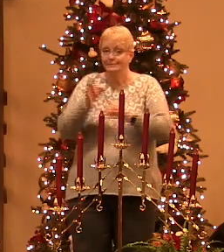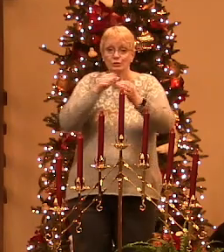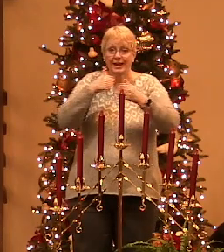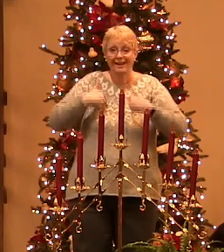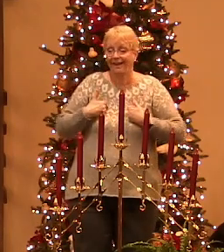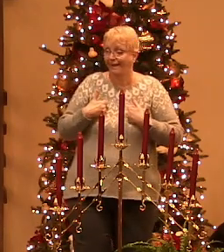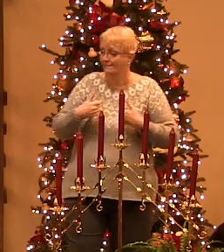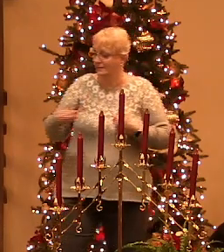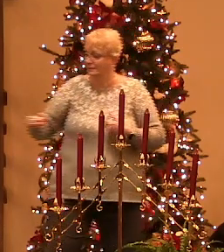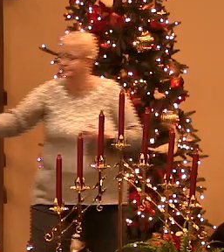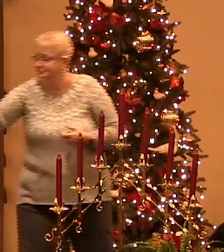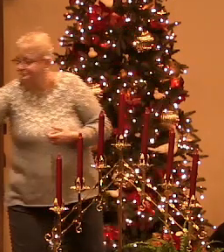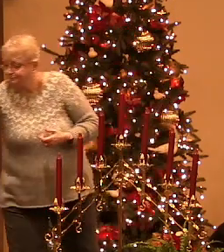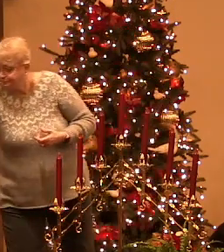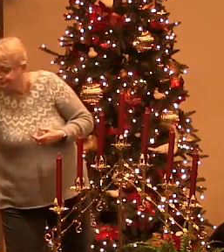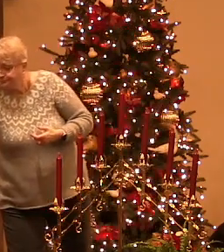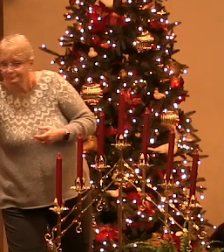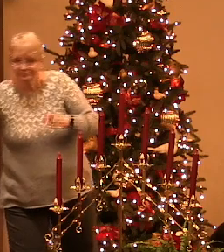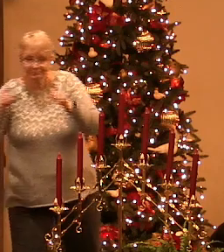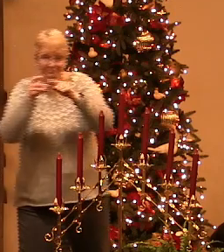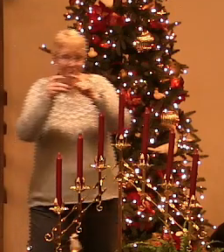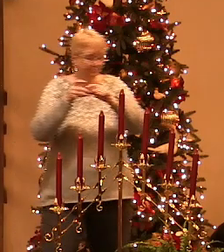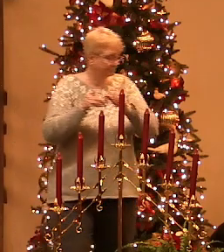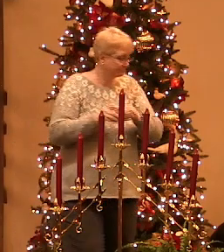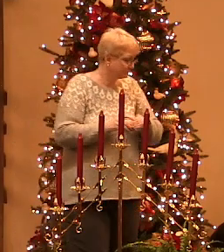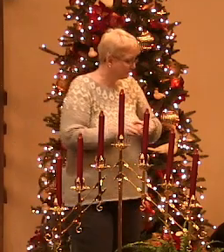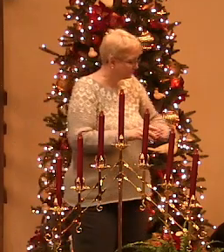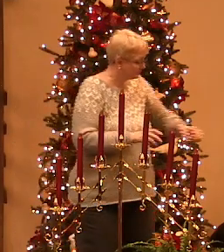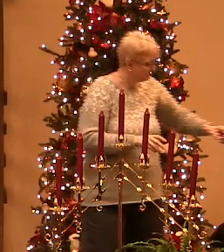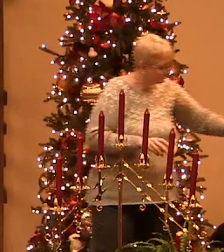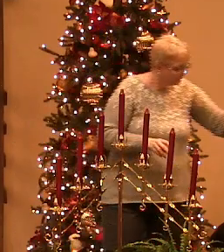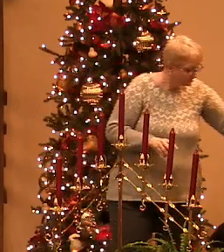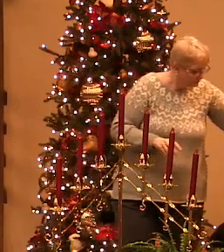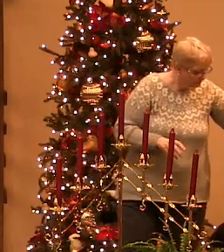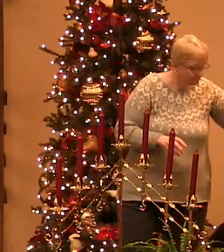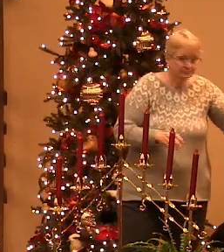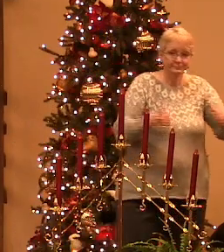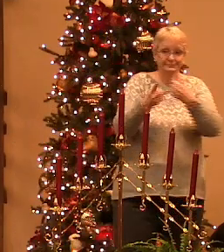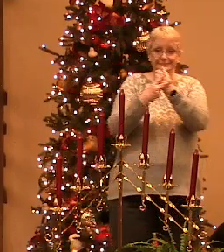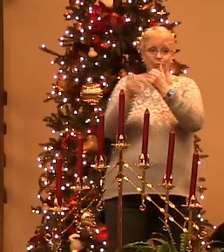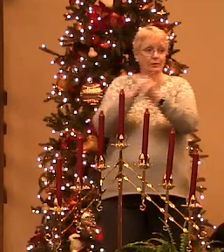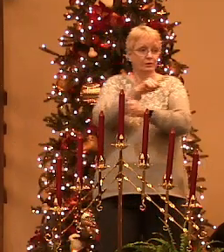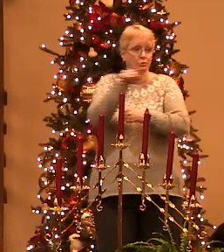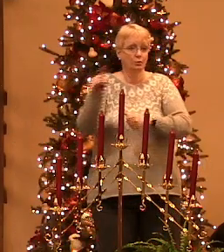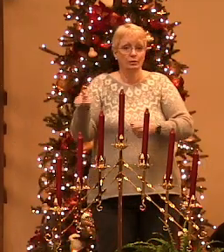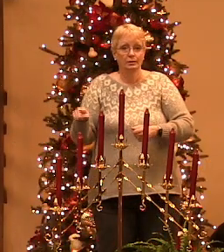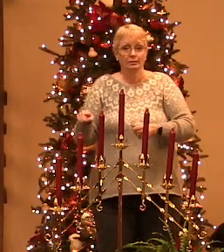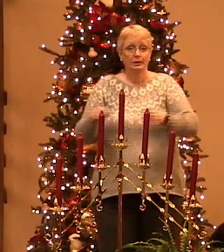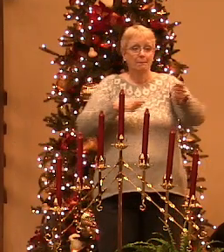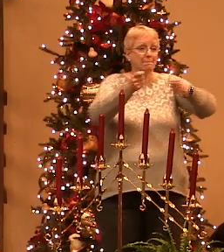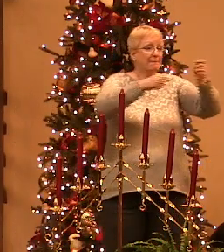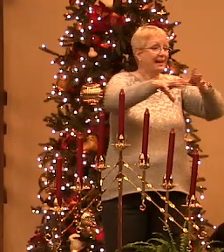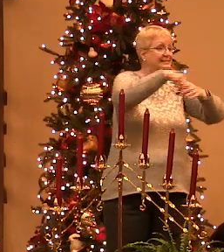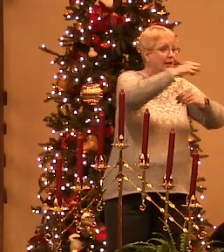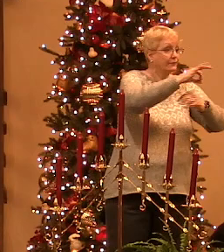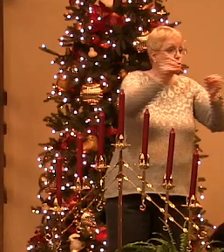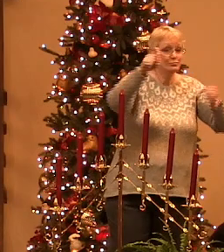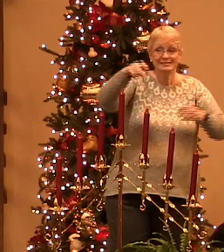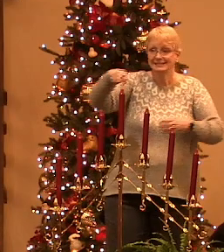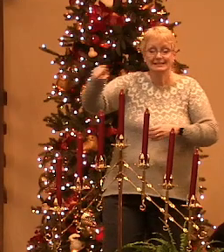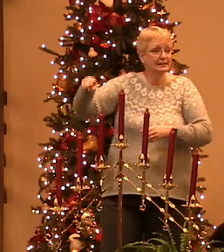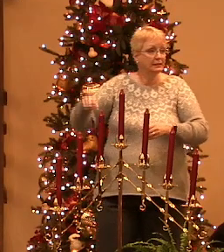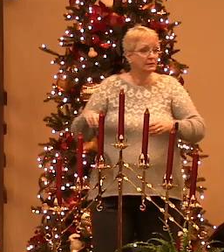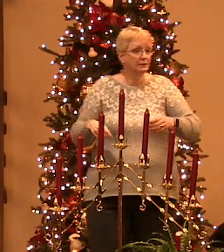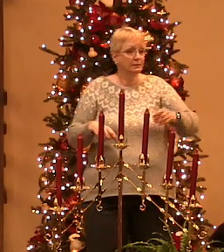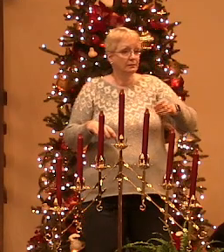not have one of our prepackaged communion kits, Nick has the bowl right there. Raise your hand, and he will come over to you. Right next to you,